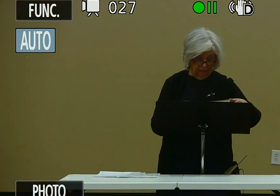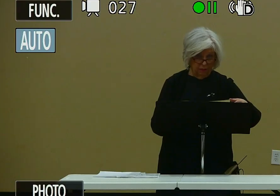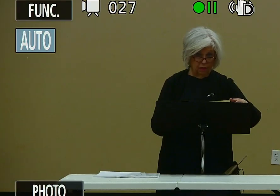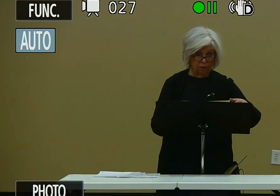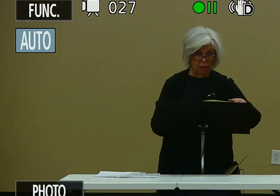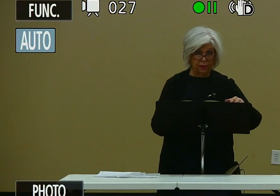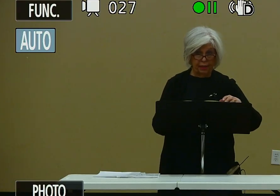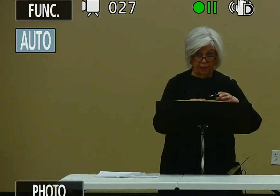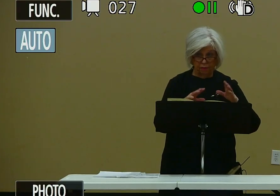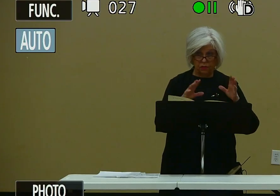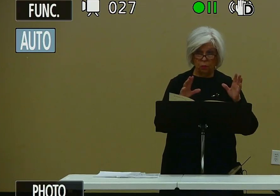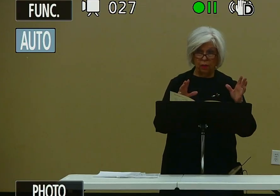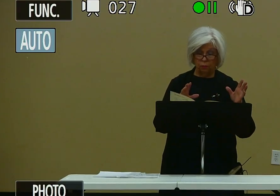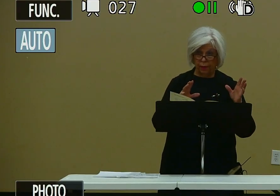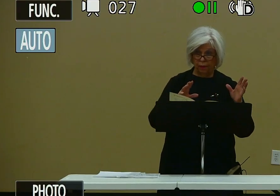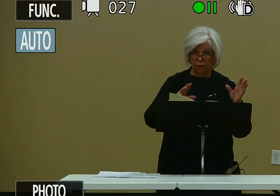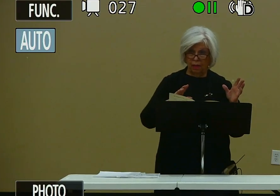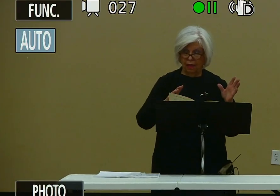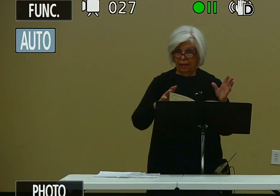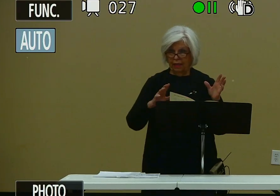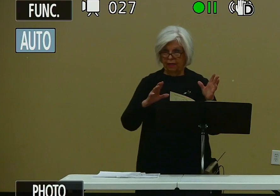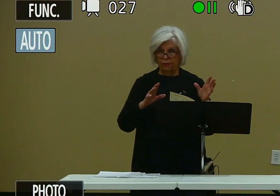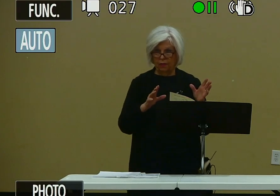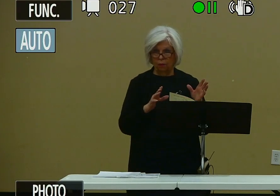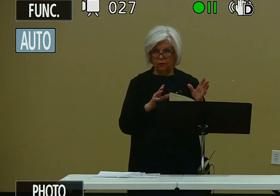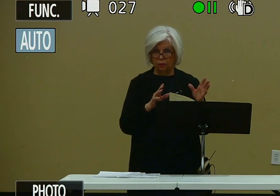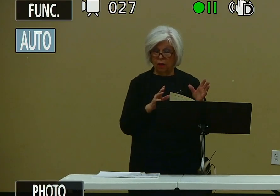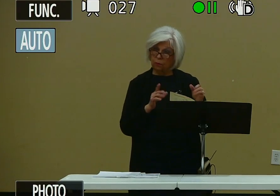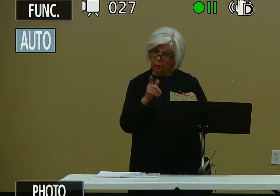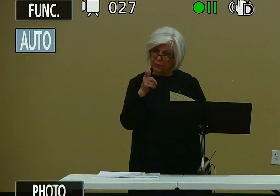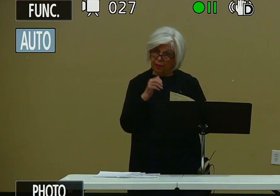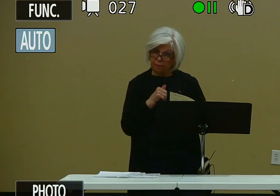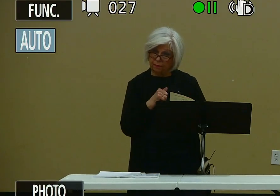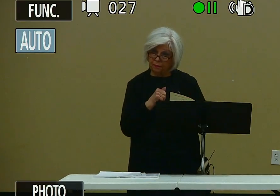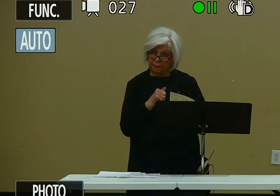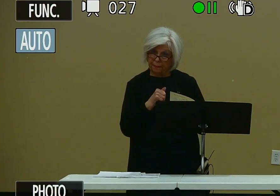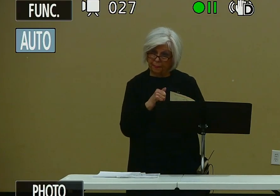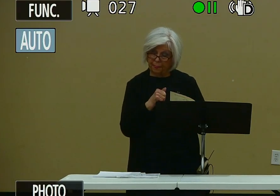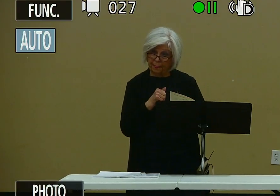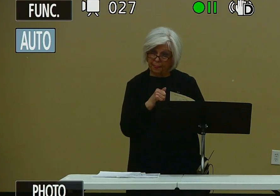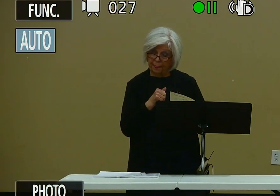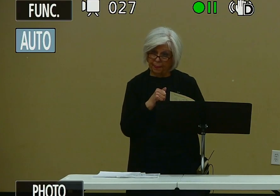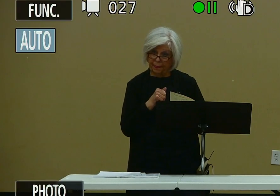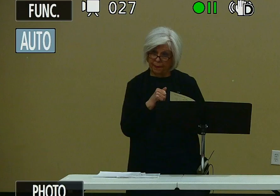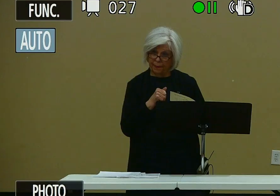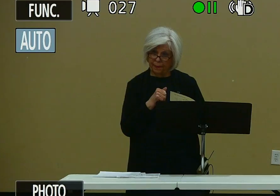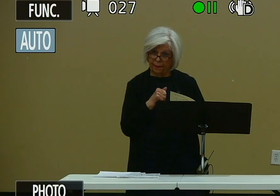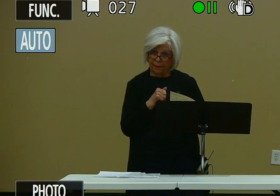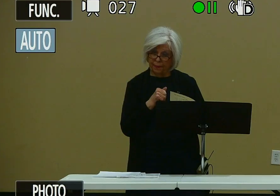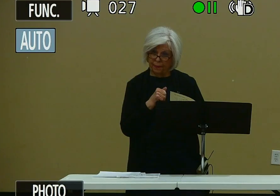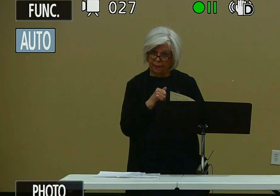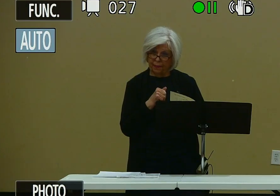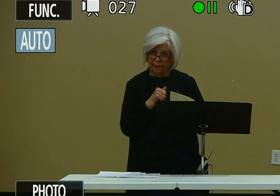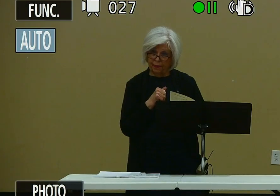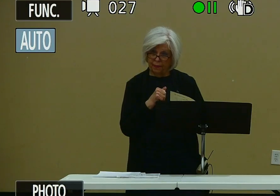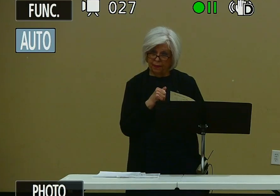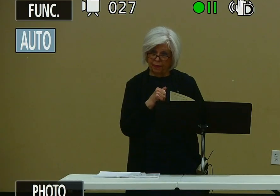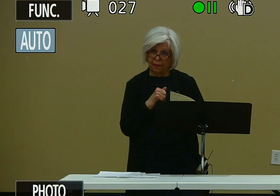No. Okay, here's one where, even though it's long, what was that? I thought you were looking for long.